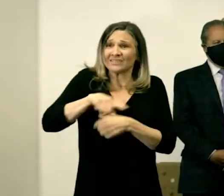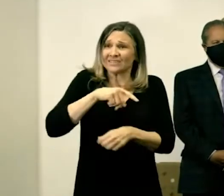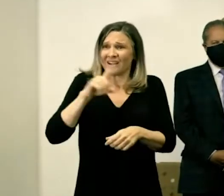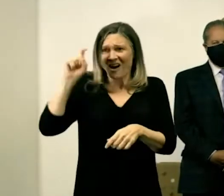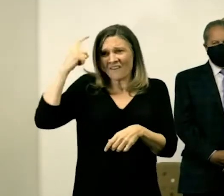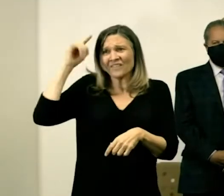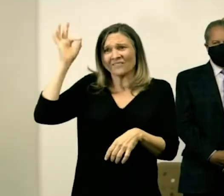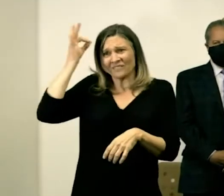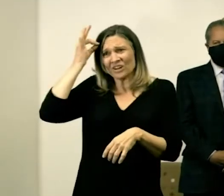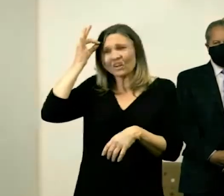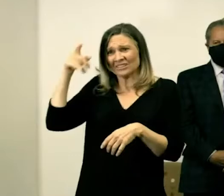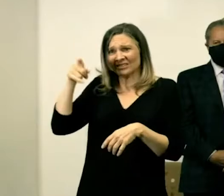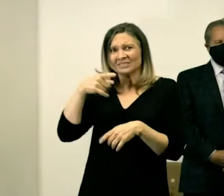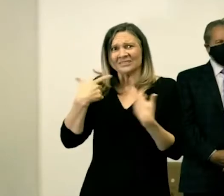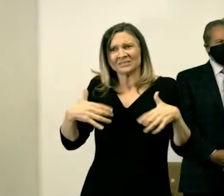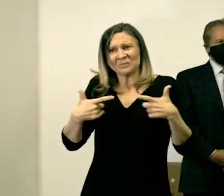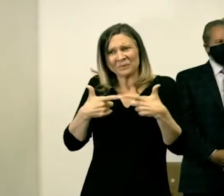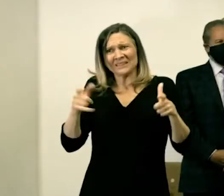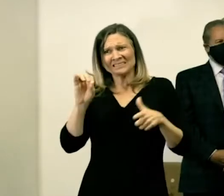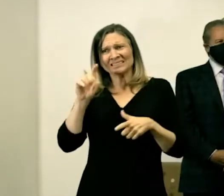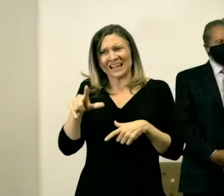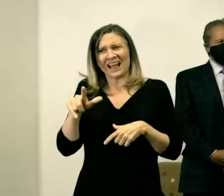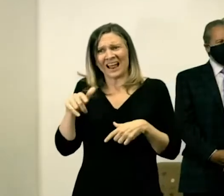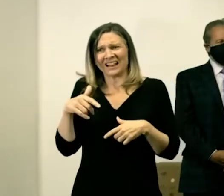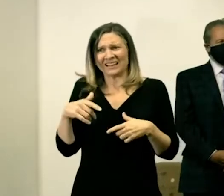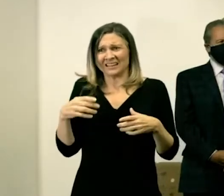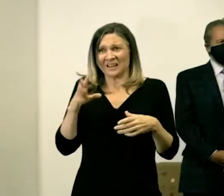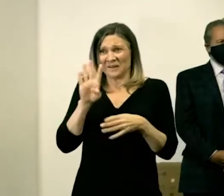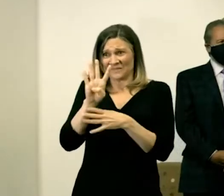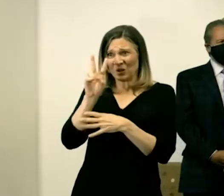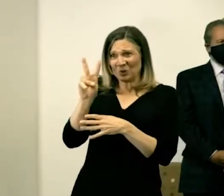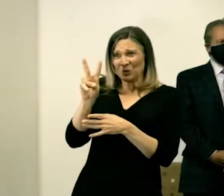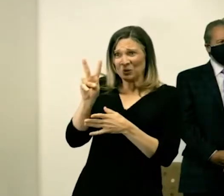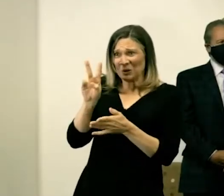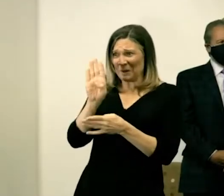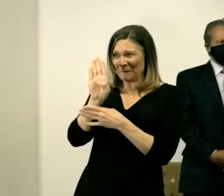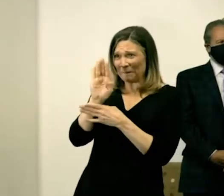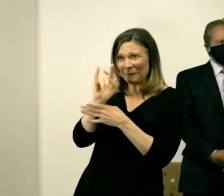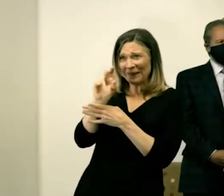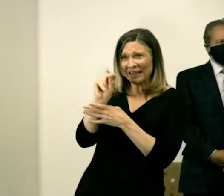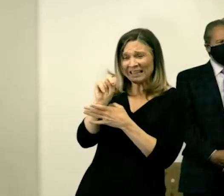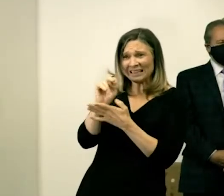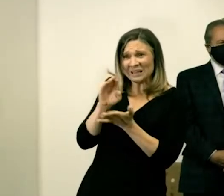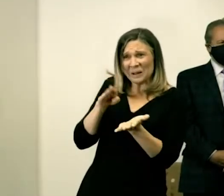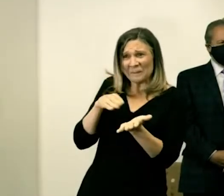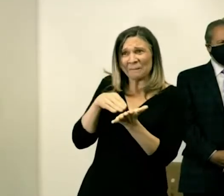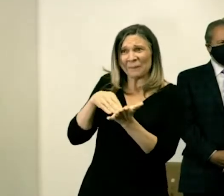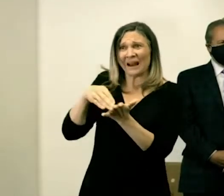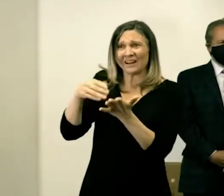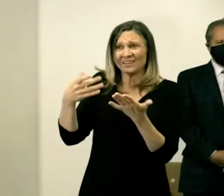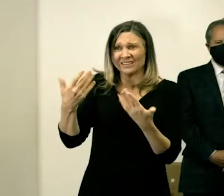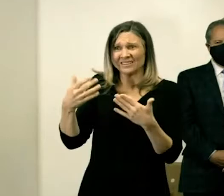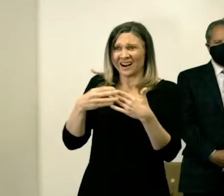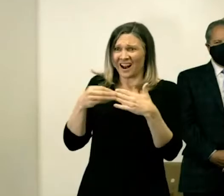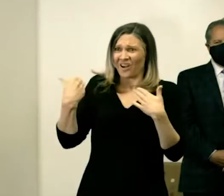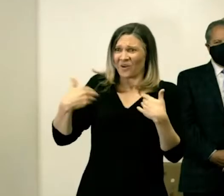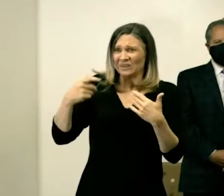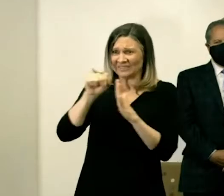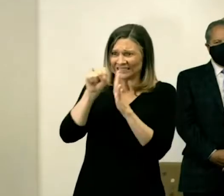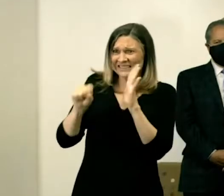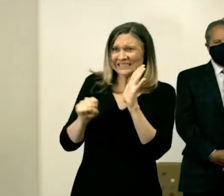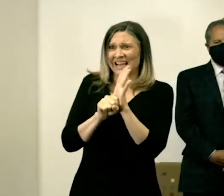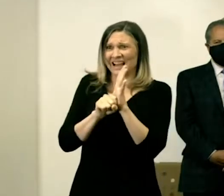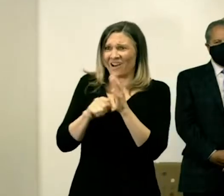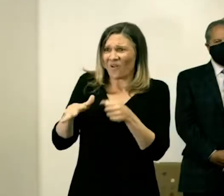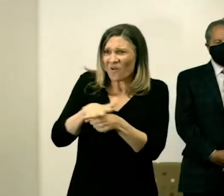guys have done the math and done the reporting. $42 billion will be injected just for state and local government to